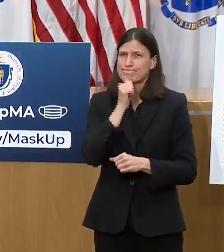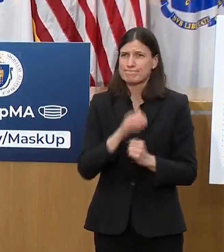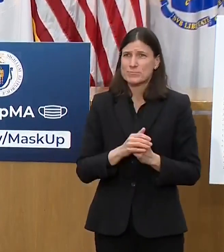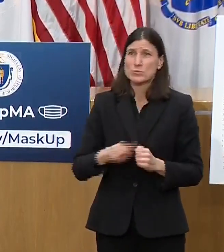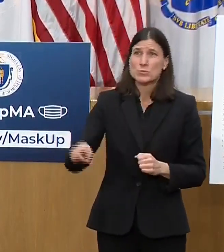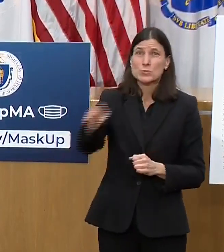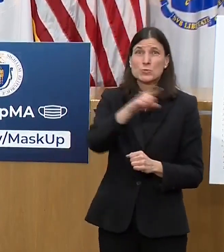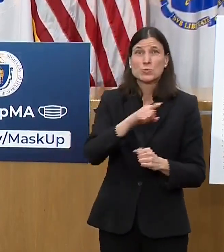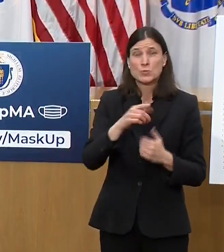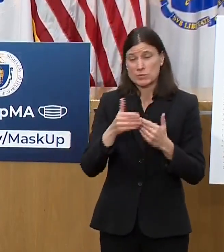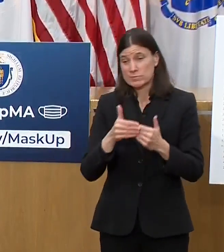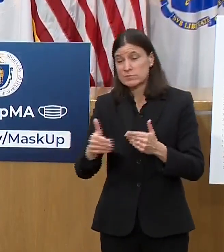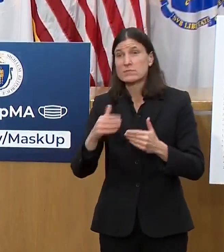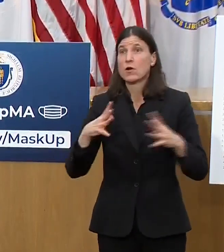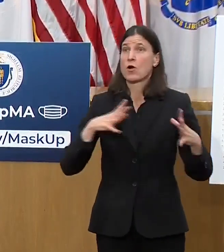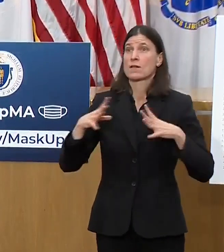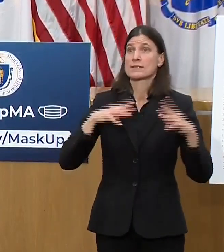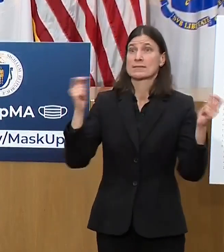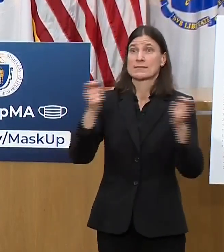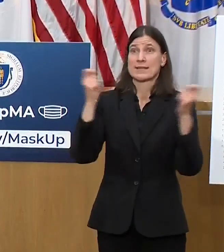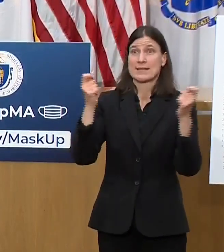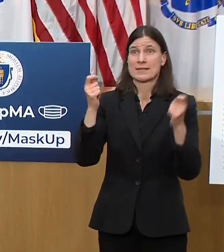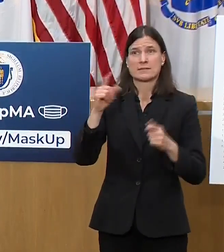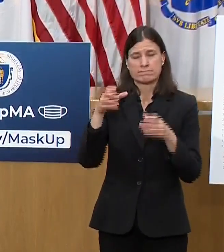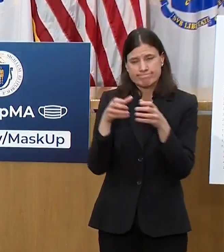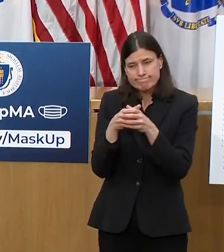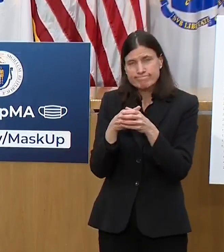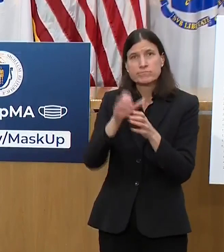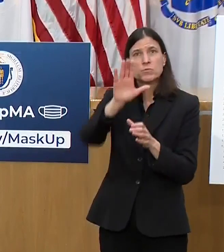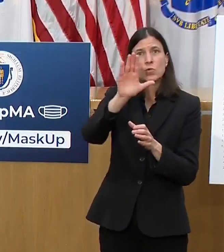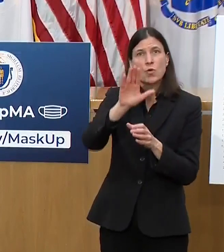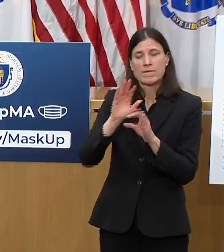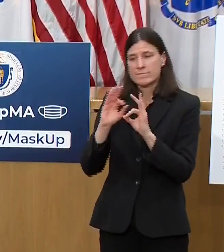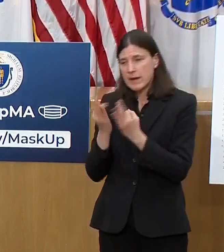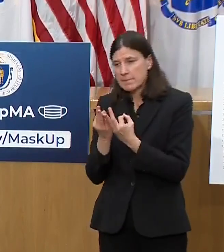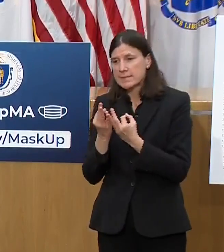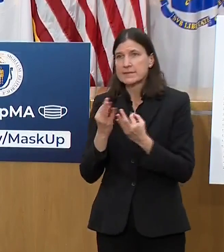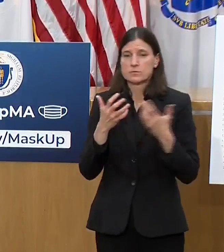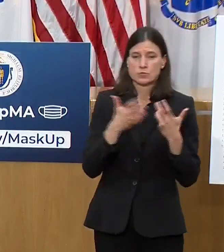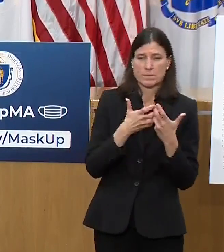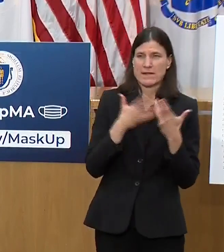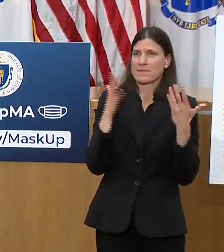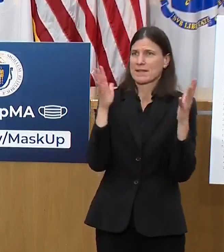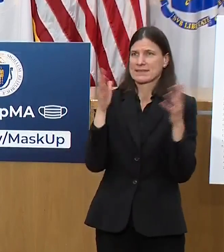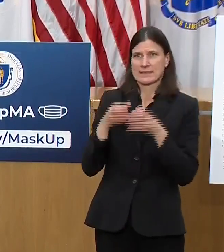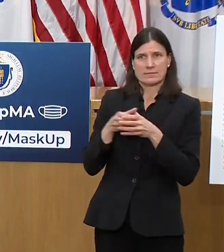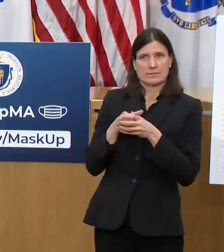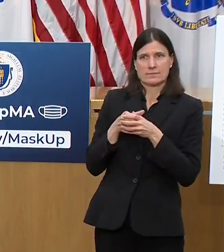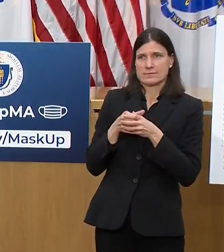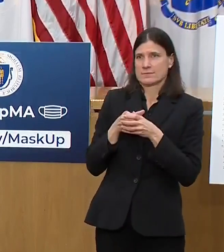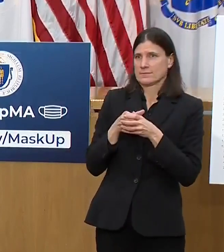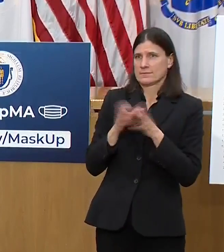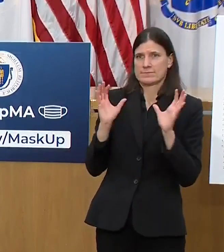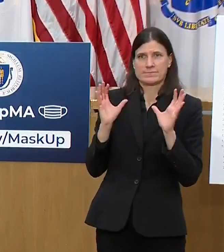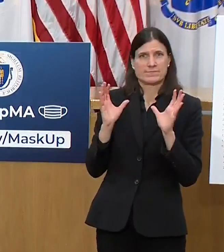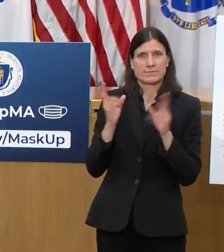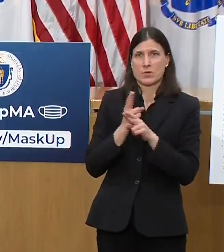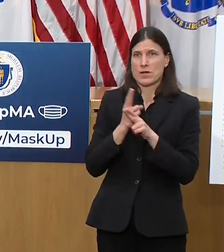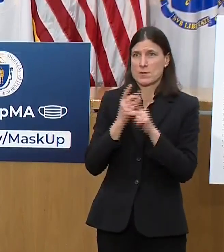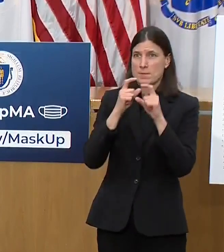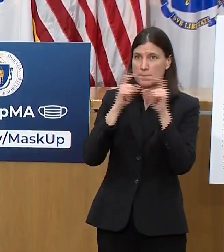your hands, practice social distancing, the sooner we will be able to hug our loved